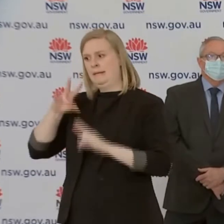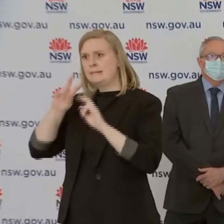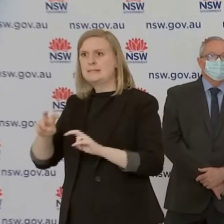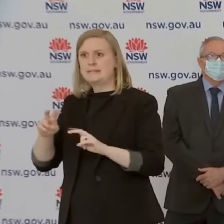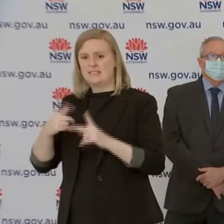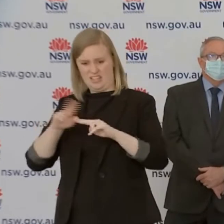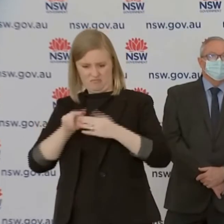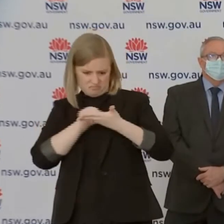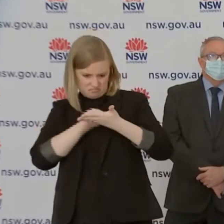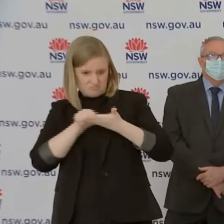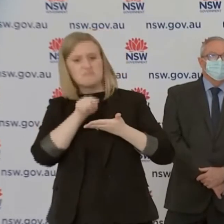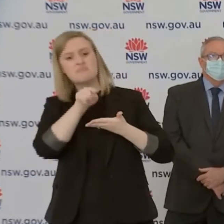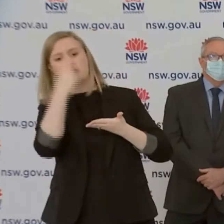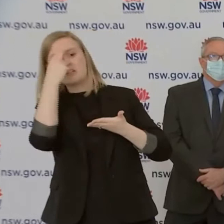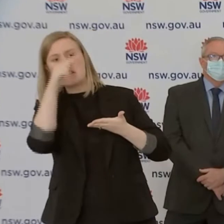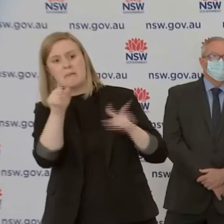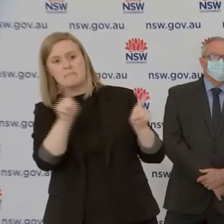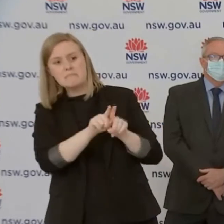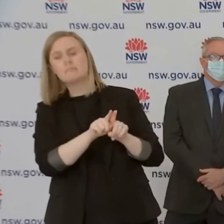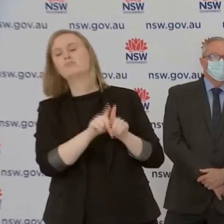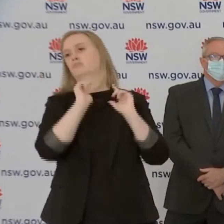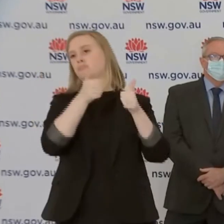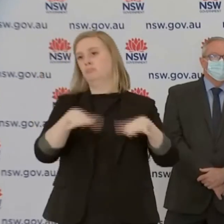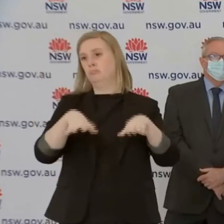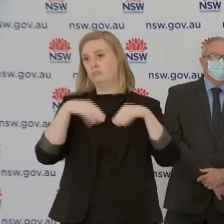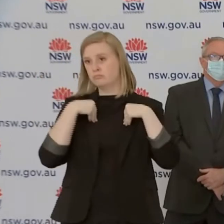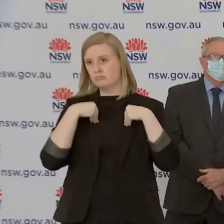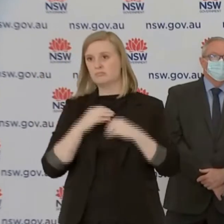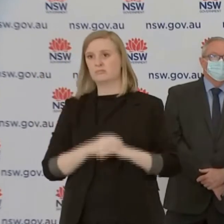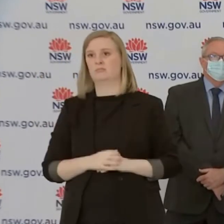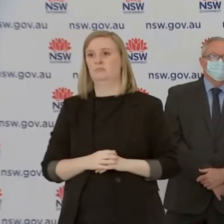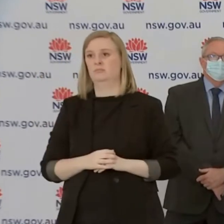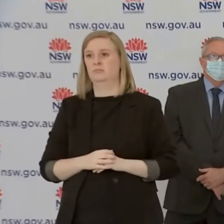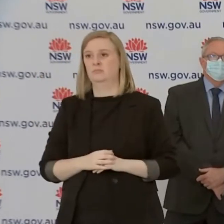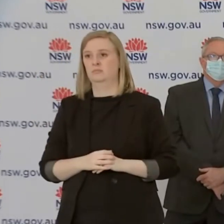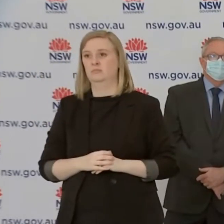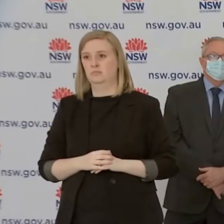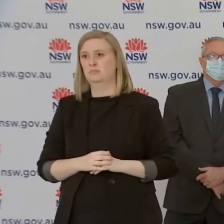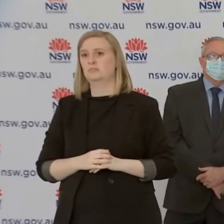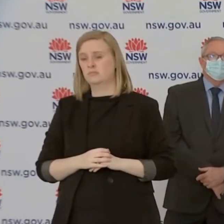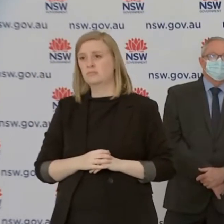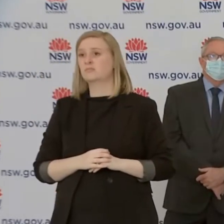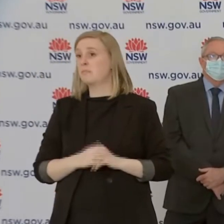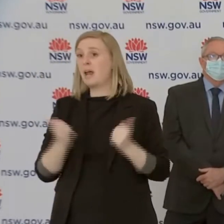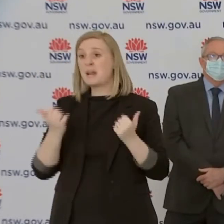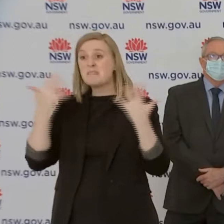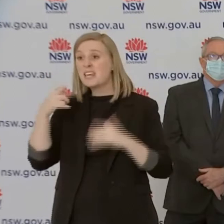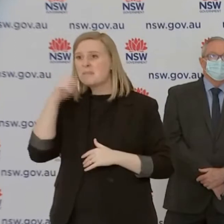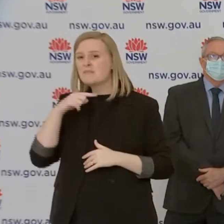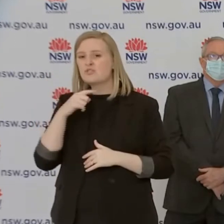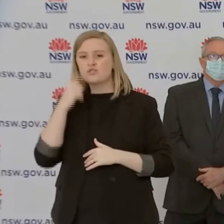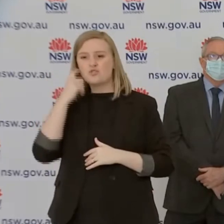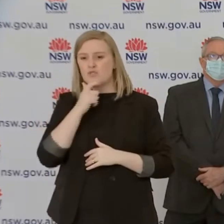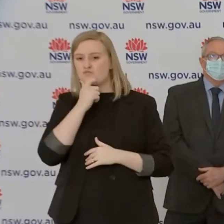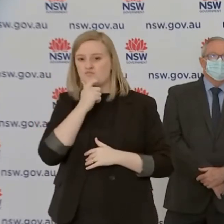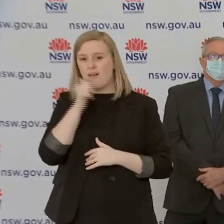that to their identity to make no further inquiries. But what we've seen right throughout this pandemic is people want to find a loophole.